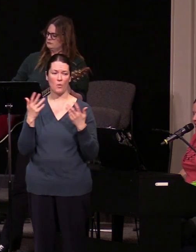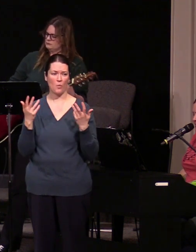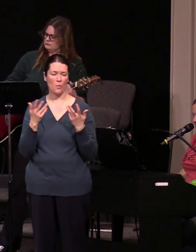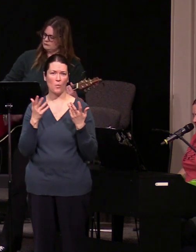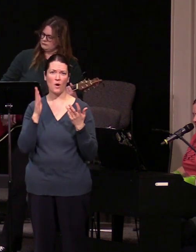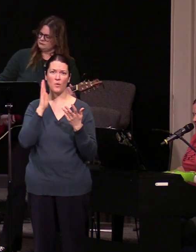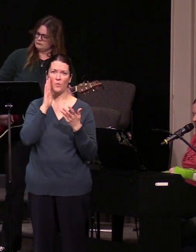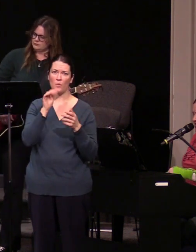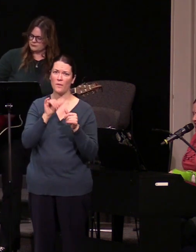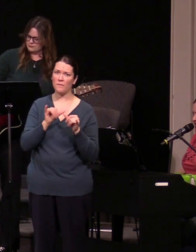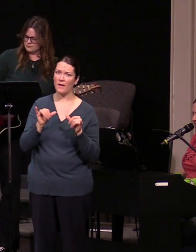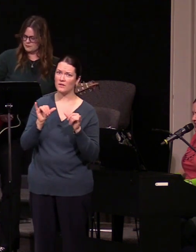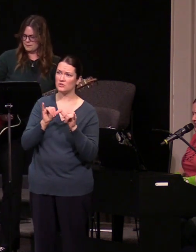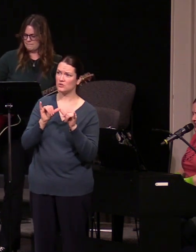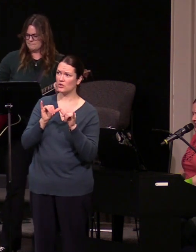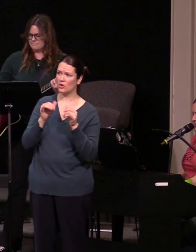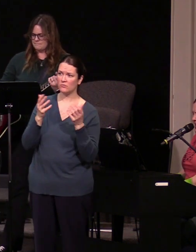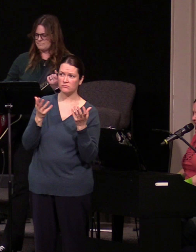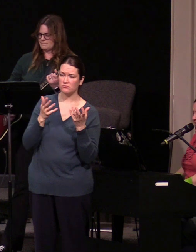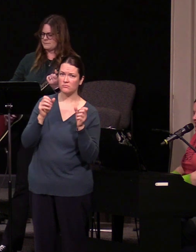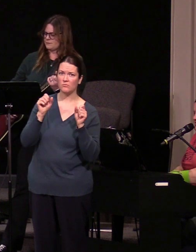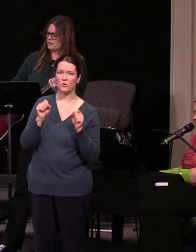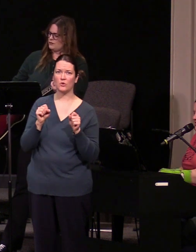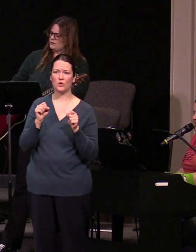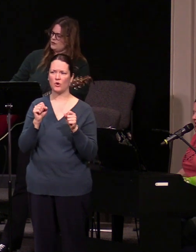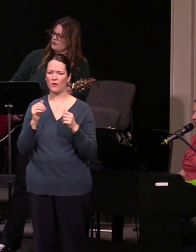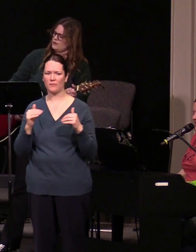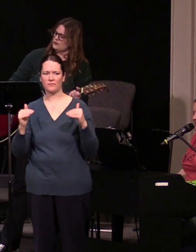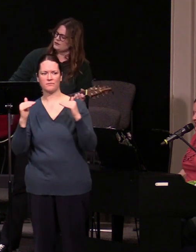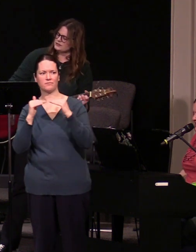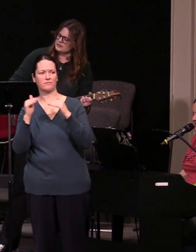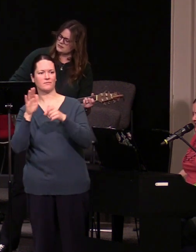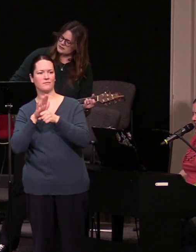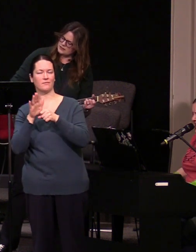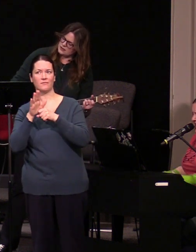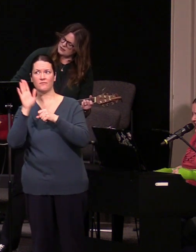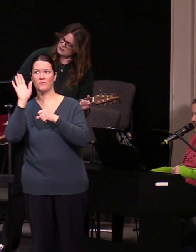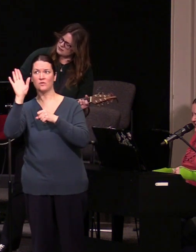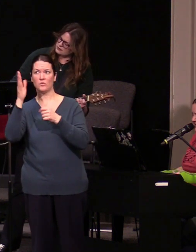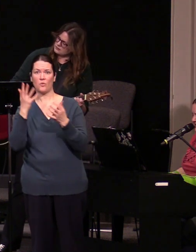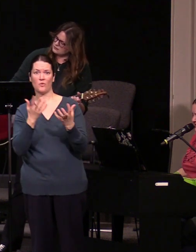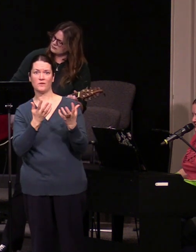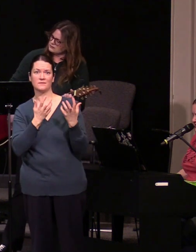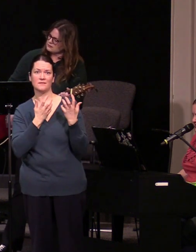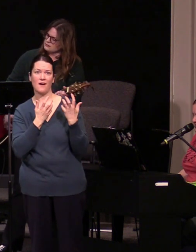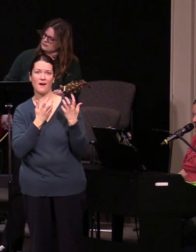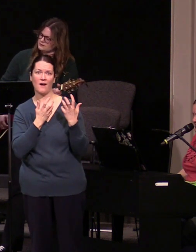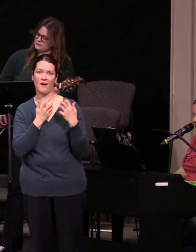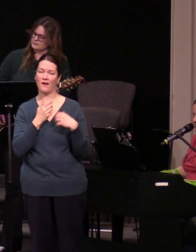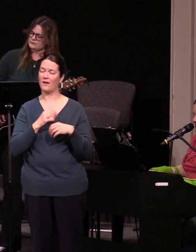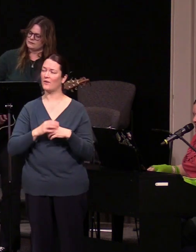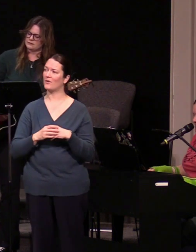But what measure could amount to your desire?